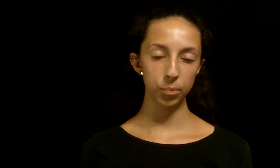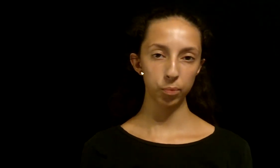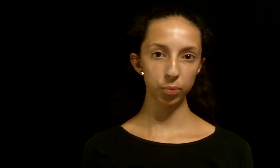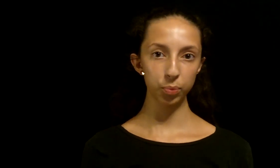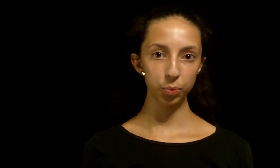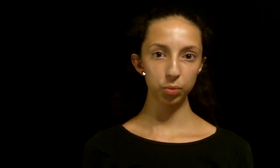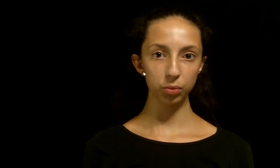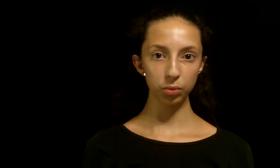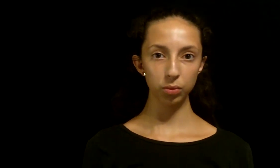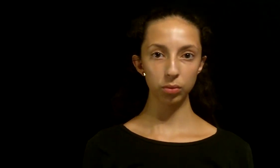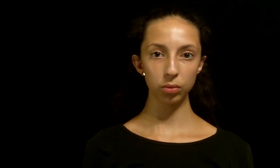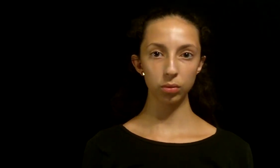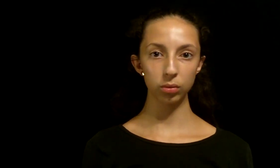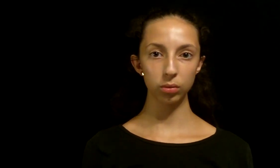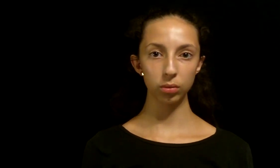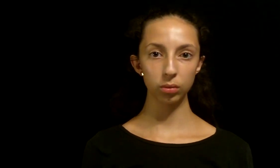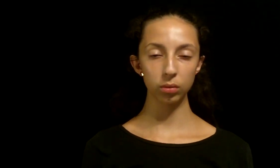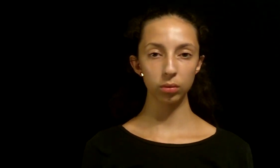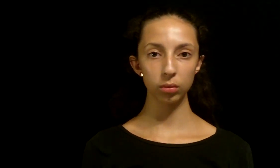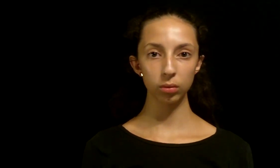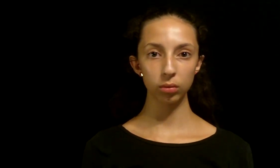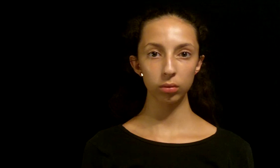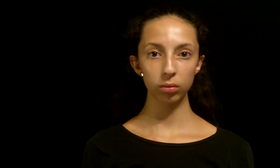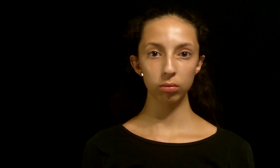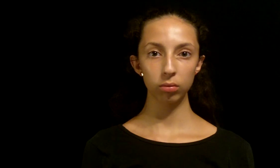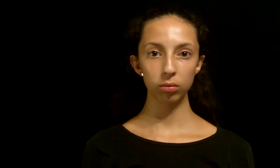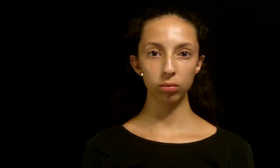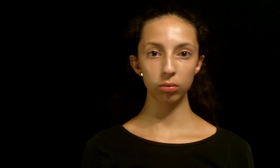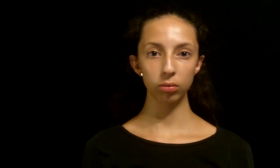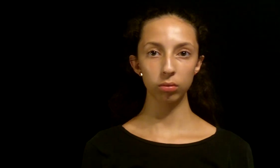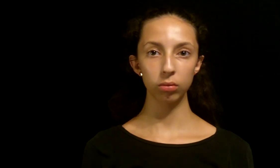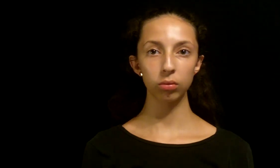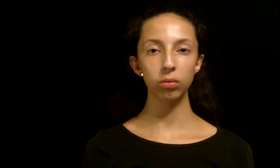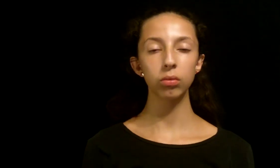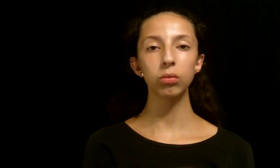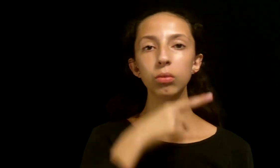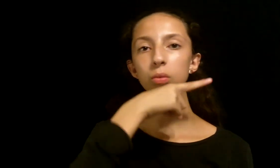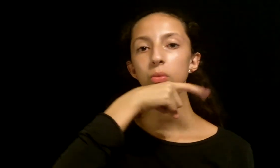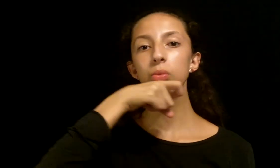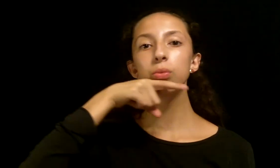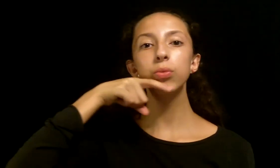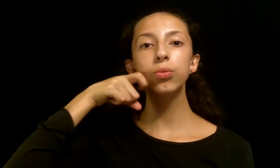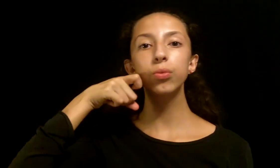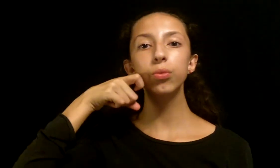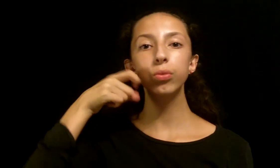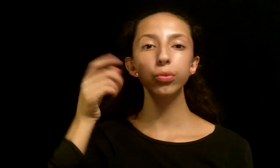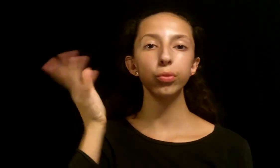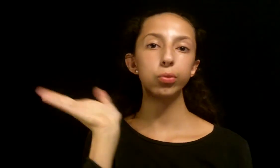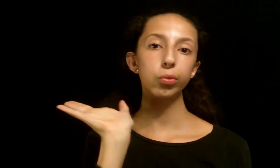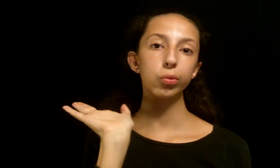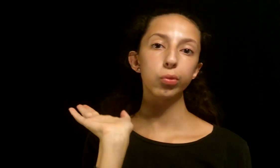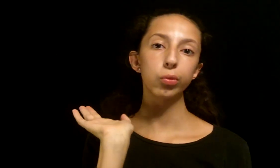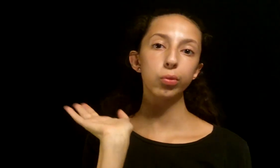Again, the palm, or our 5 parameters are important. Then there's cereal. I don't know why. That's it.